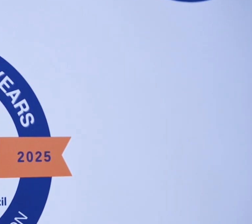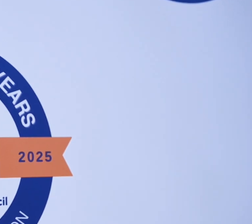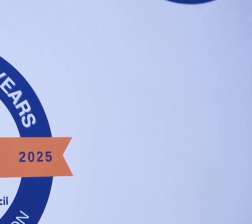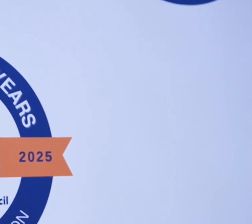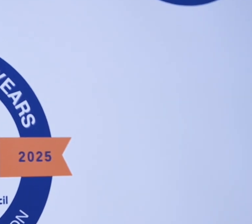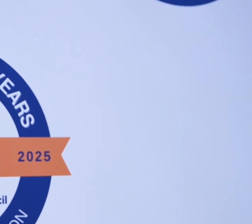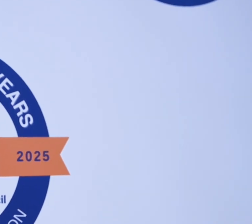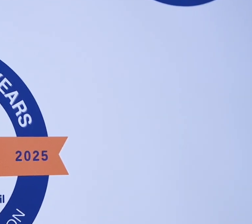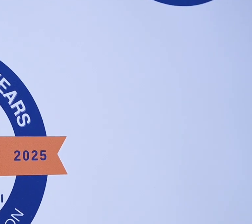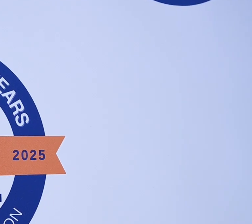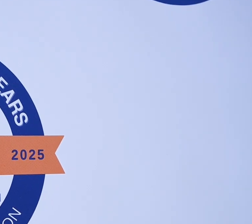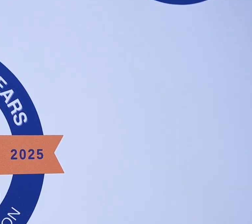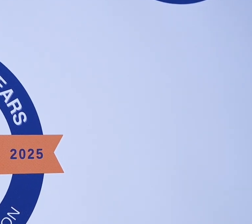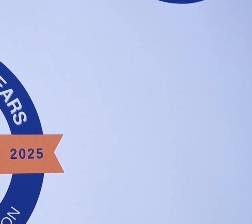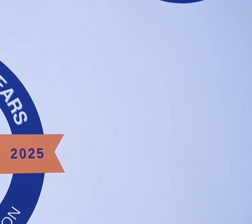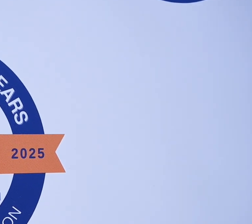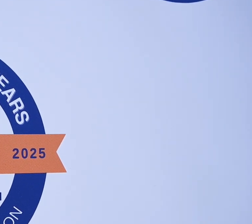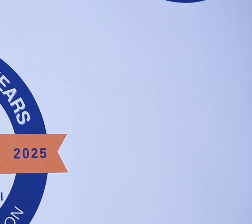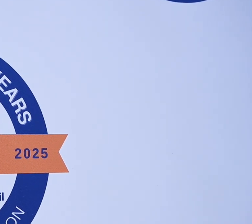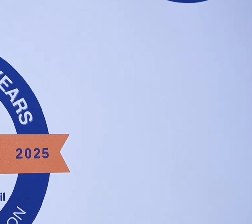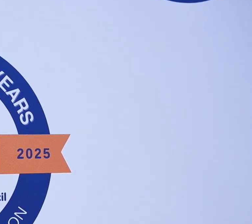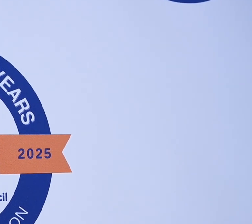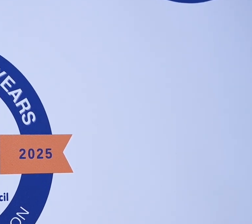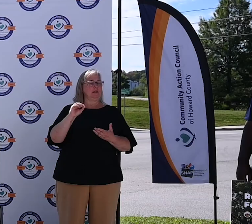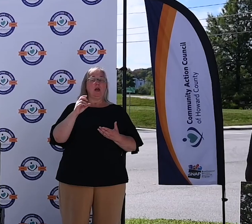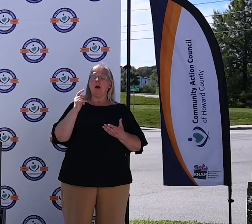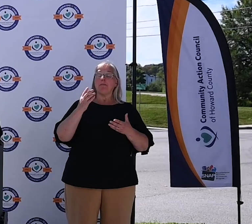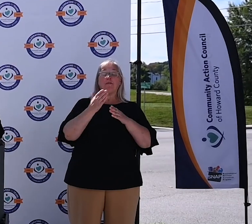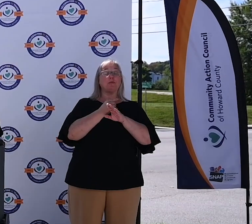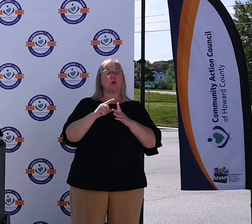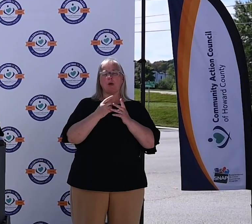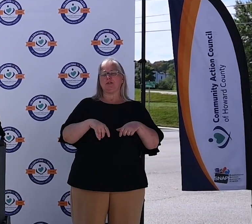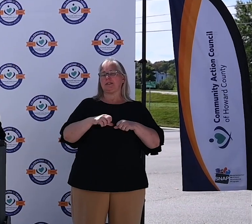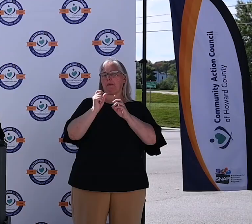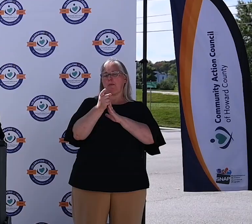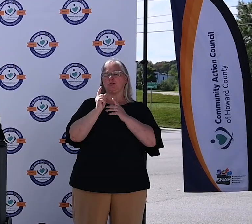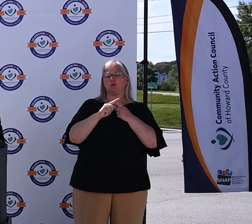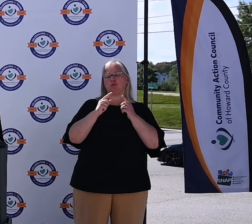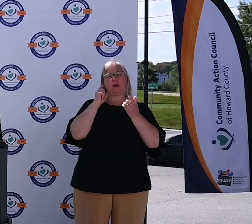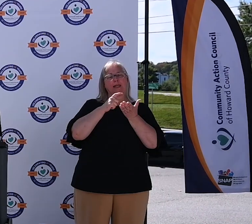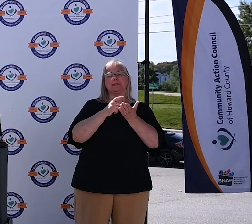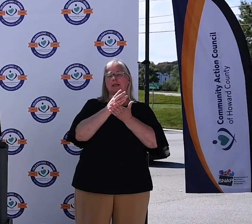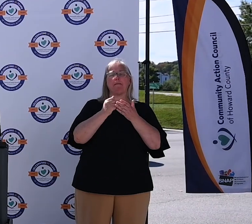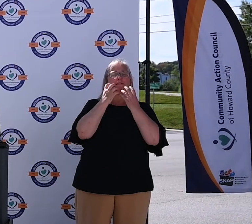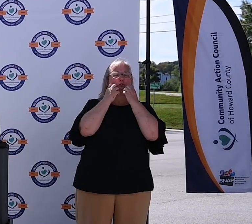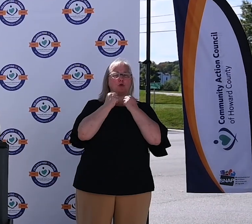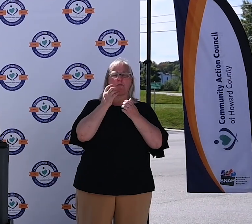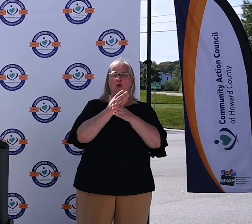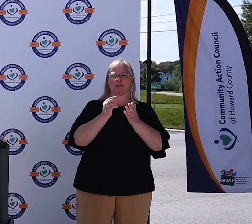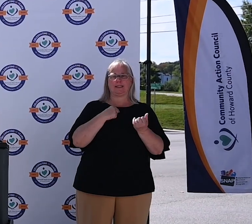Council of Howard County. And before we get started, I wanted to take just a quick moment to recognize some of our valued partners that I see here in the